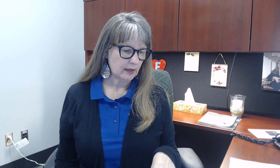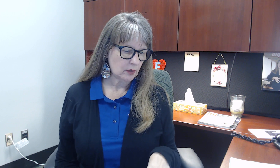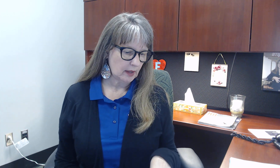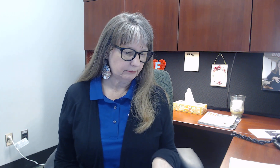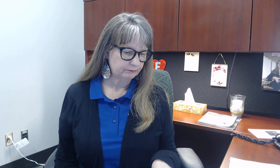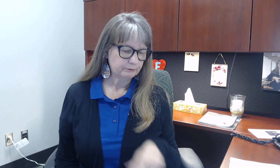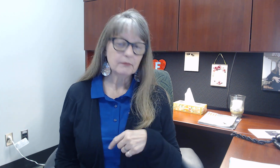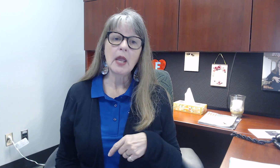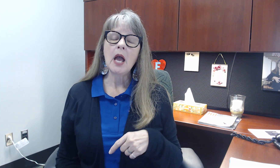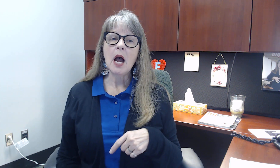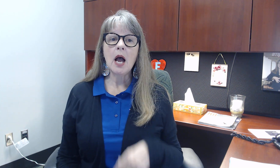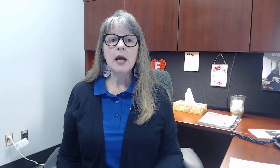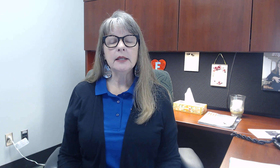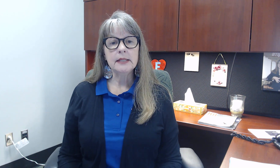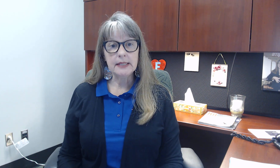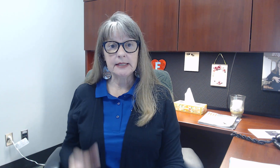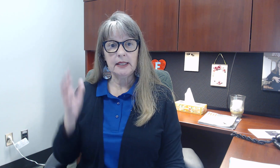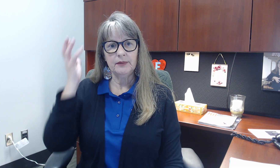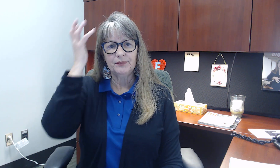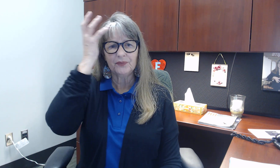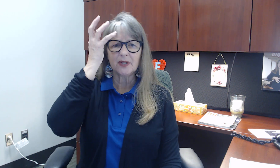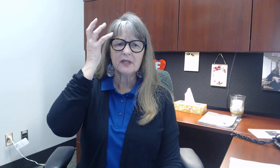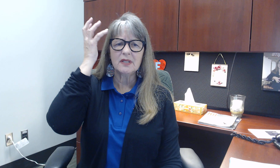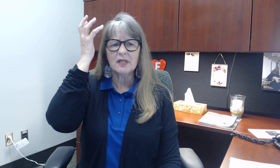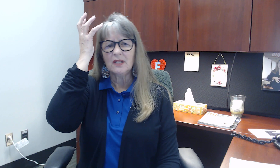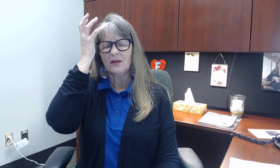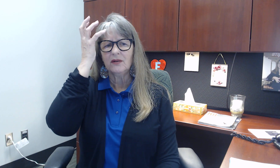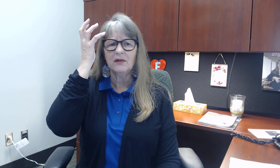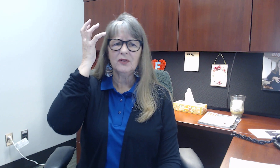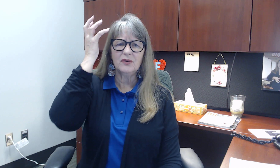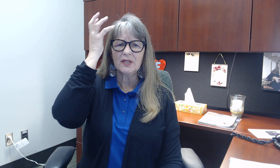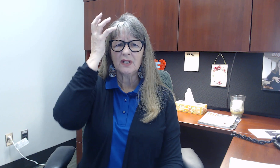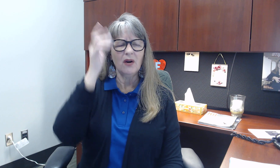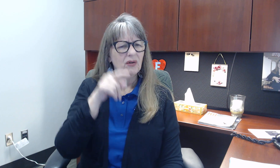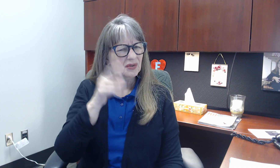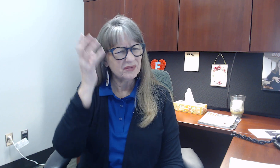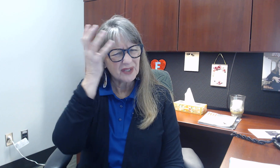lot. Dizzy. Dizzy. Are you dizzy? Oh, you're dizzy?